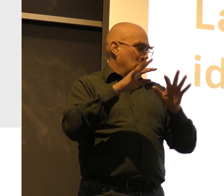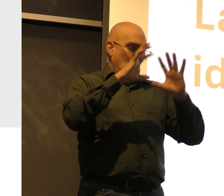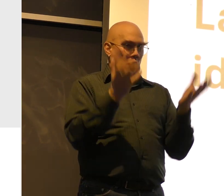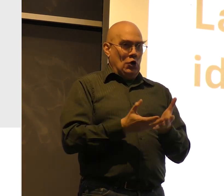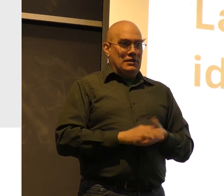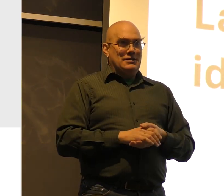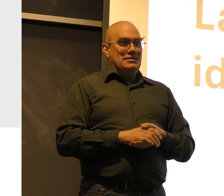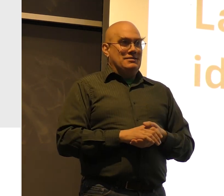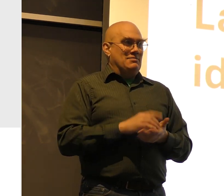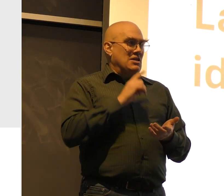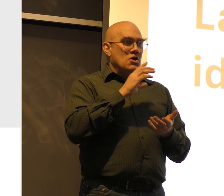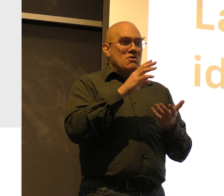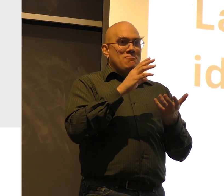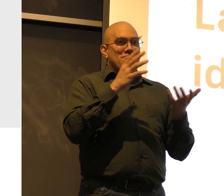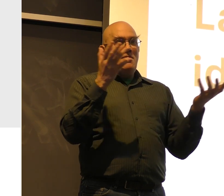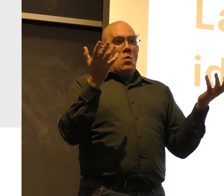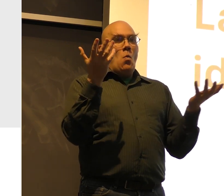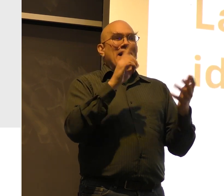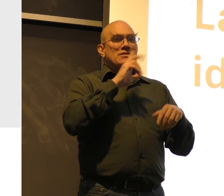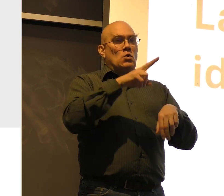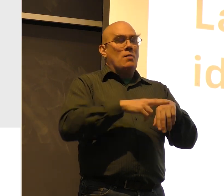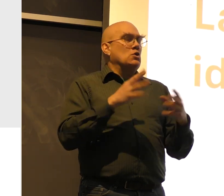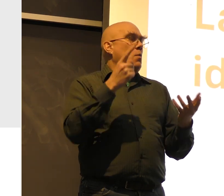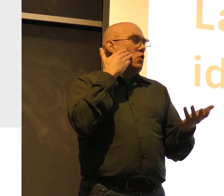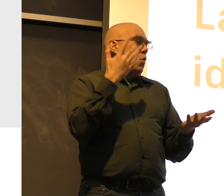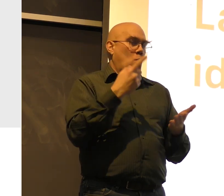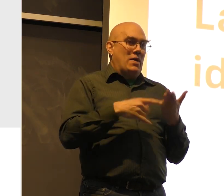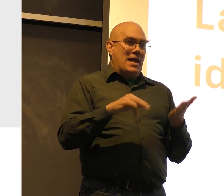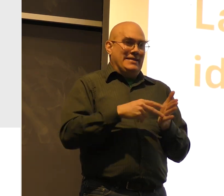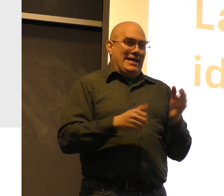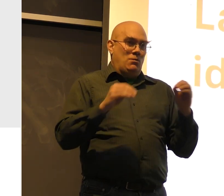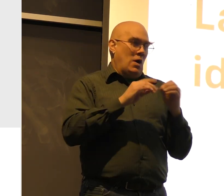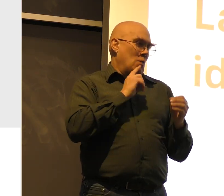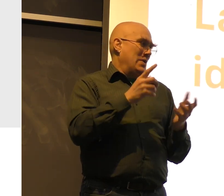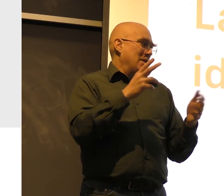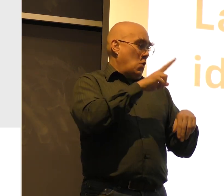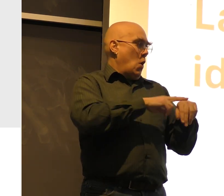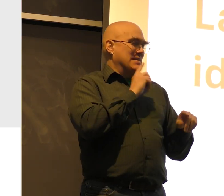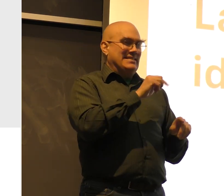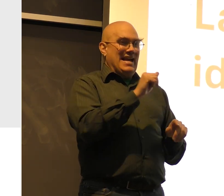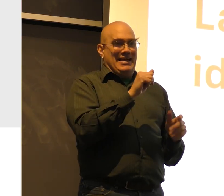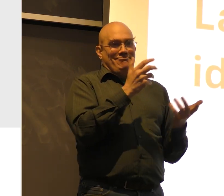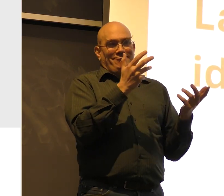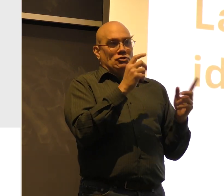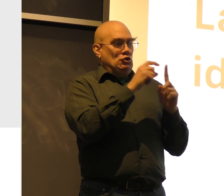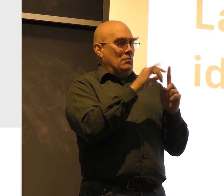And that's not how we describe the world. Normal is not how we describe the world. We don't know what that means anymore. Normal is just